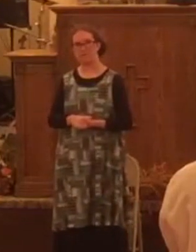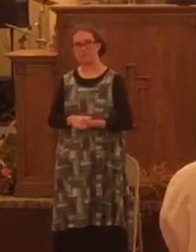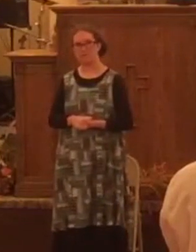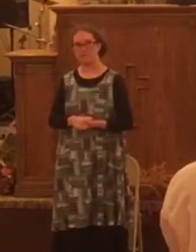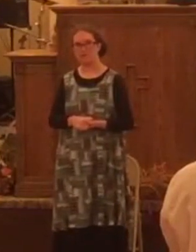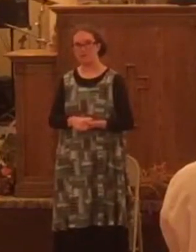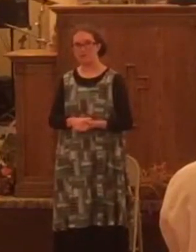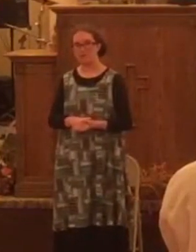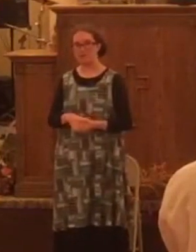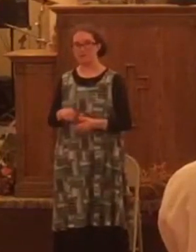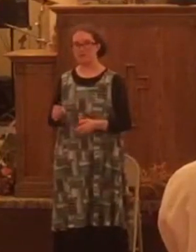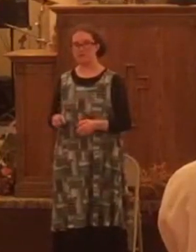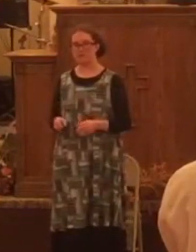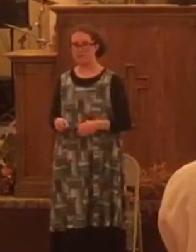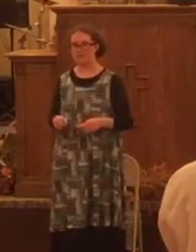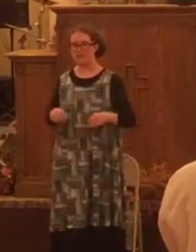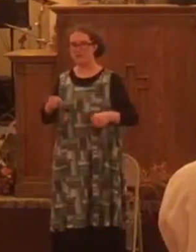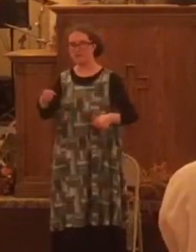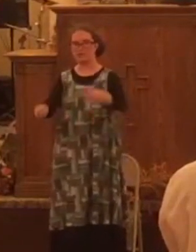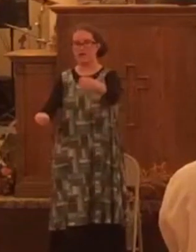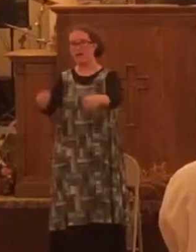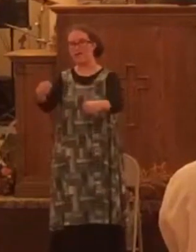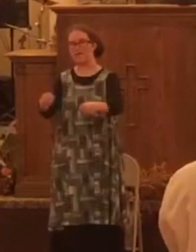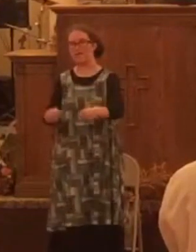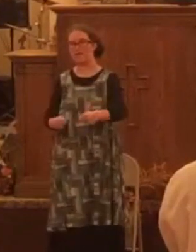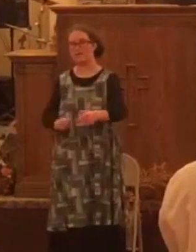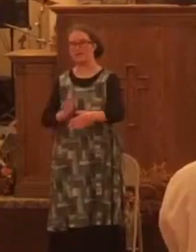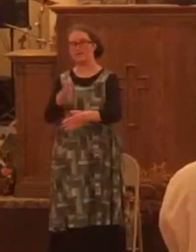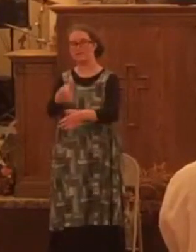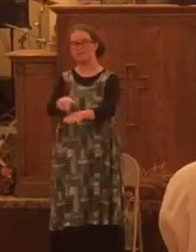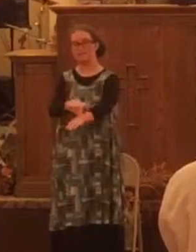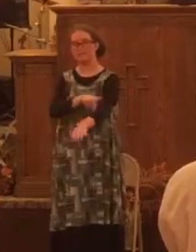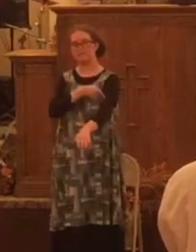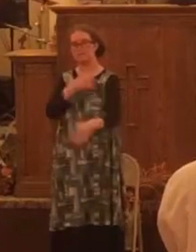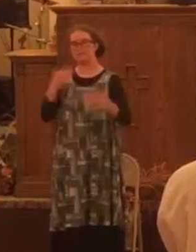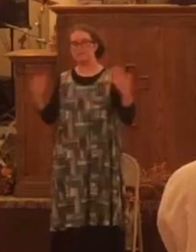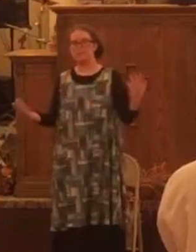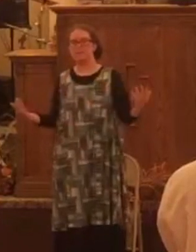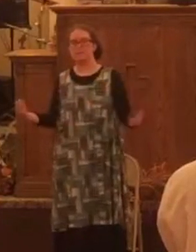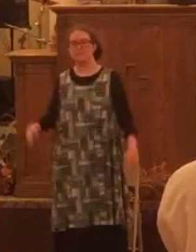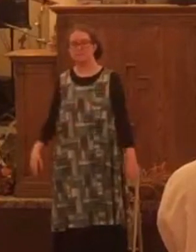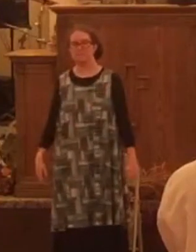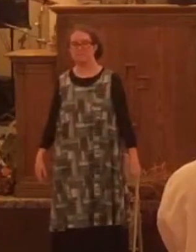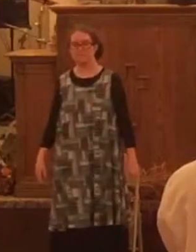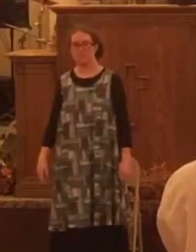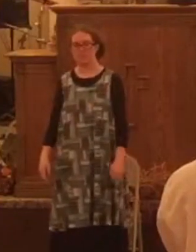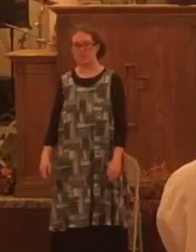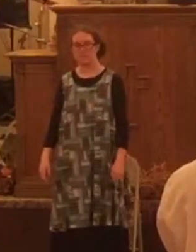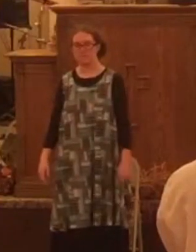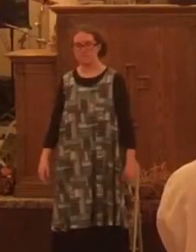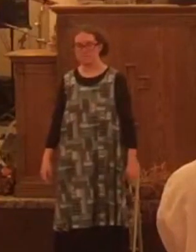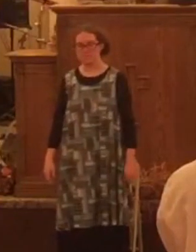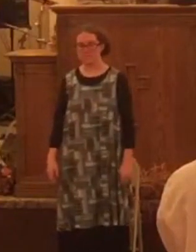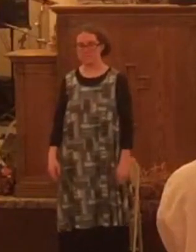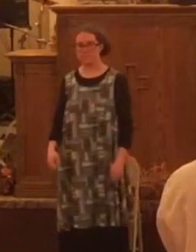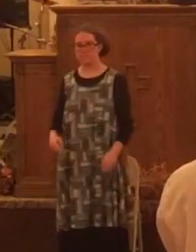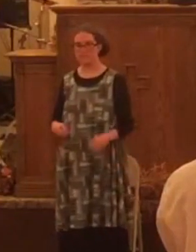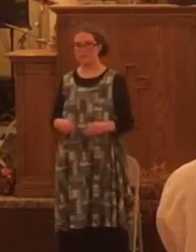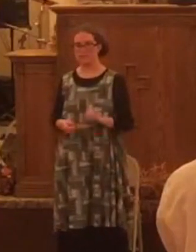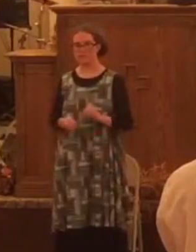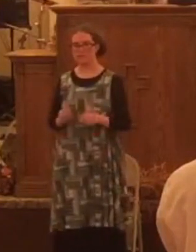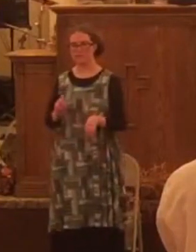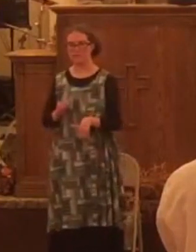she'll be on her way back after a while. And praise God. She just likes to spend as much